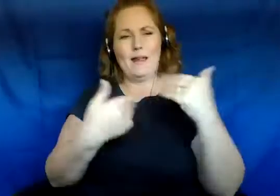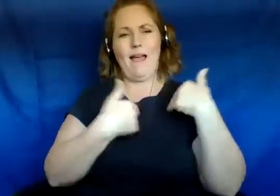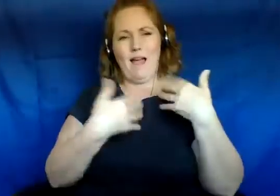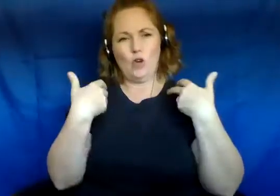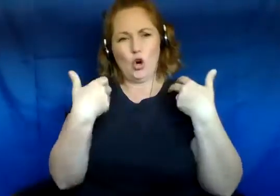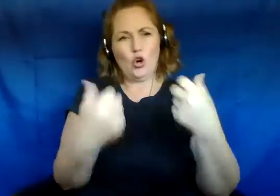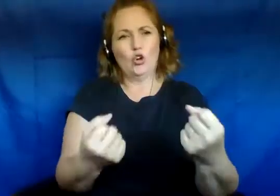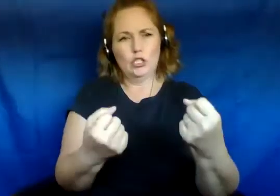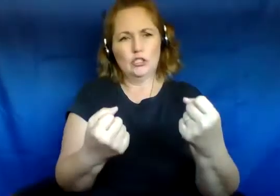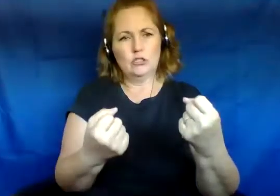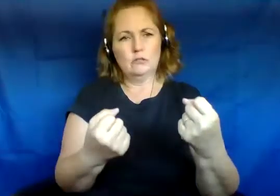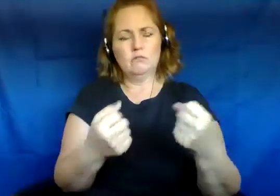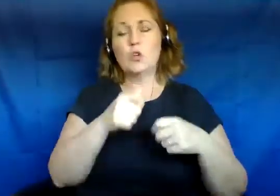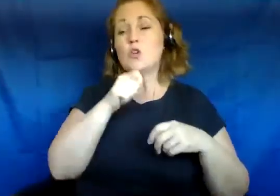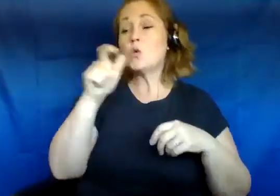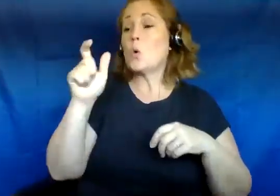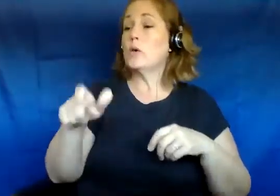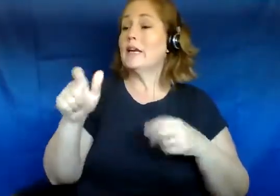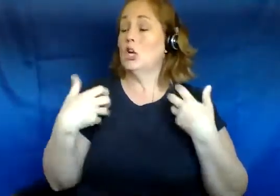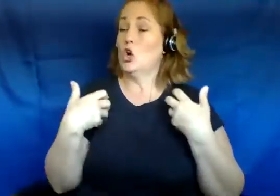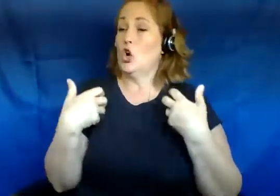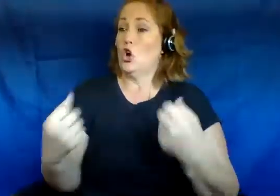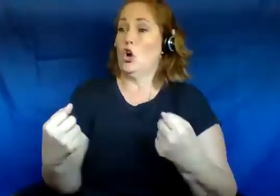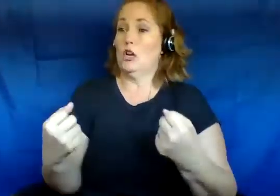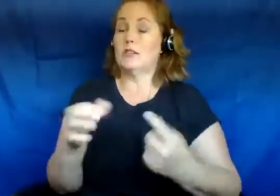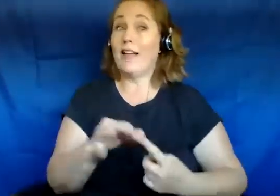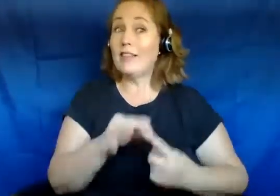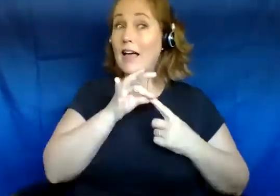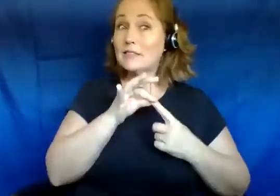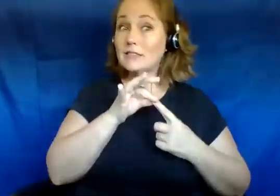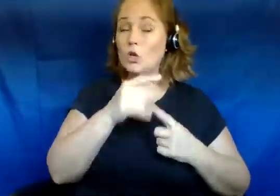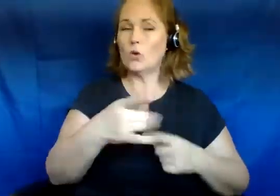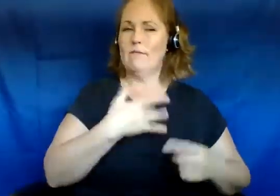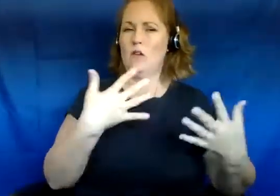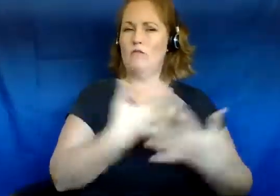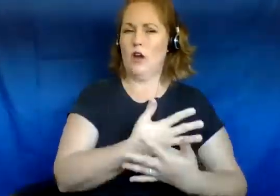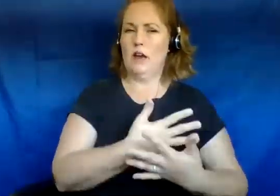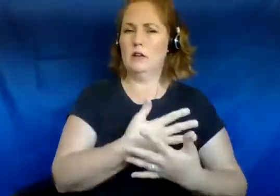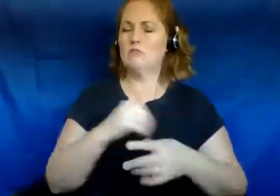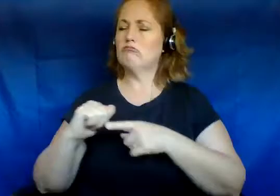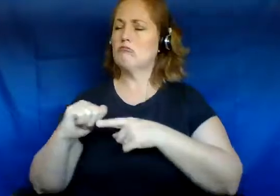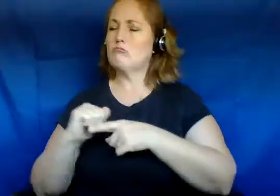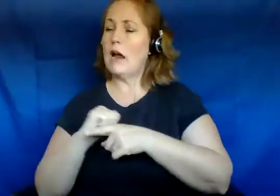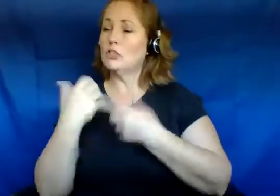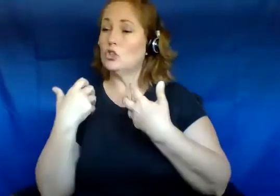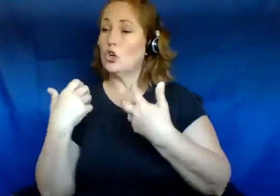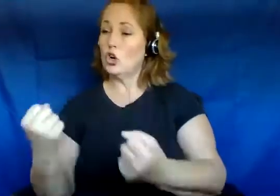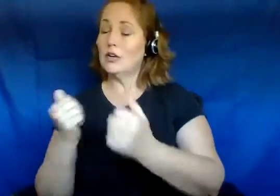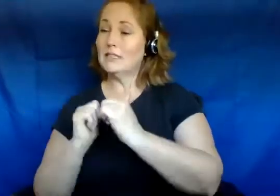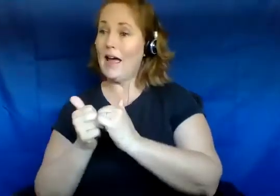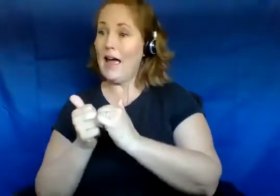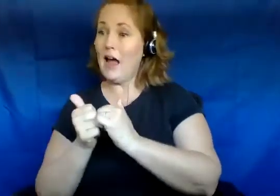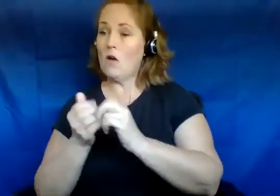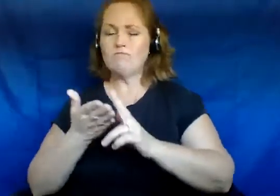You don't need courage unless you are afraid. Practice courage by walking through